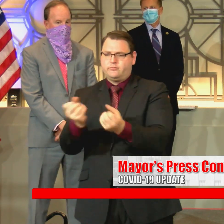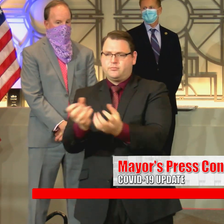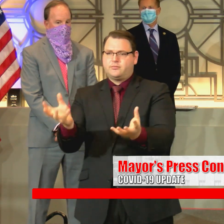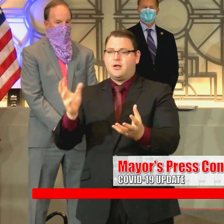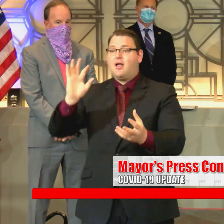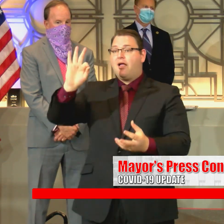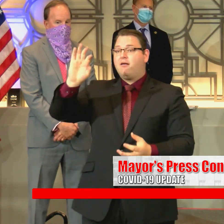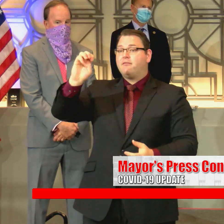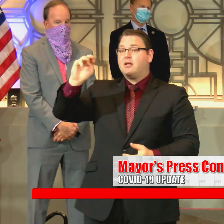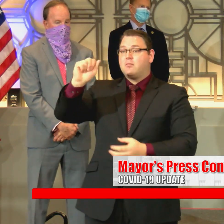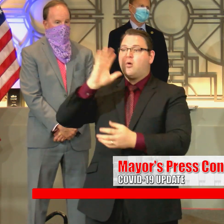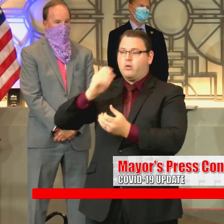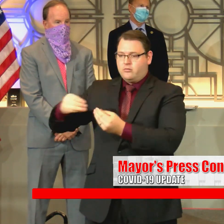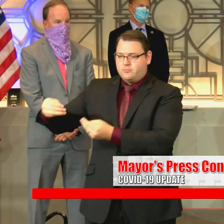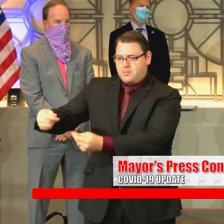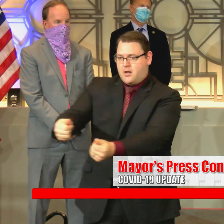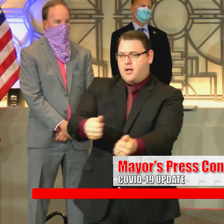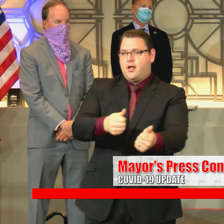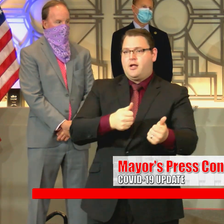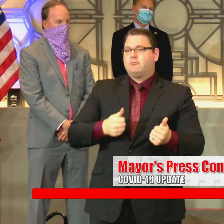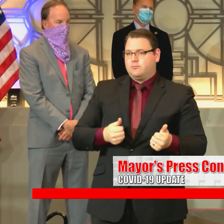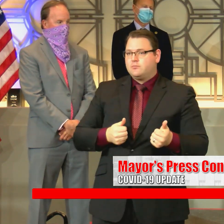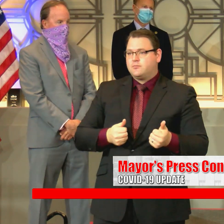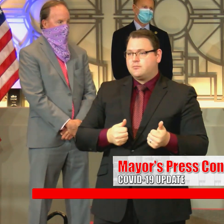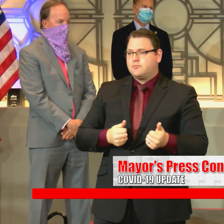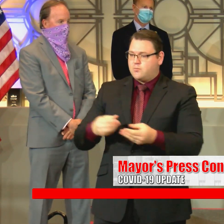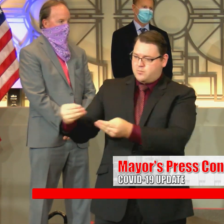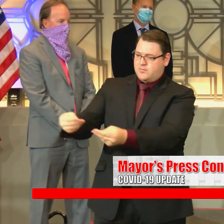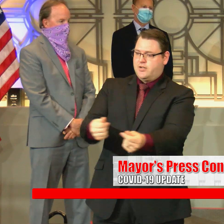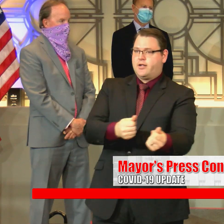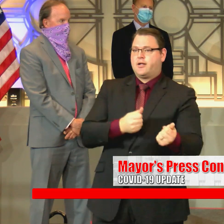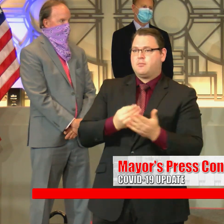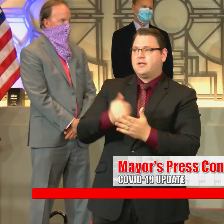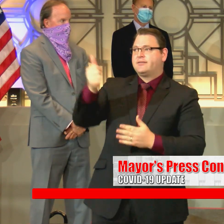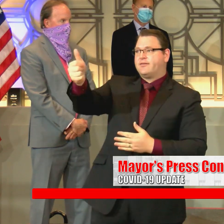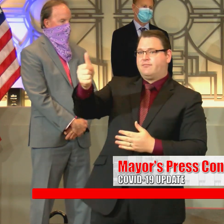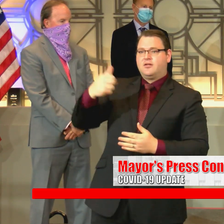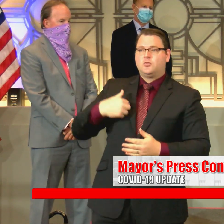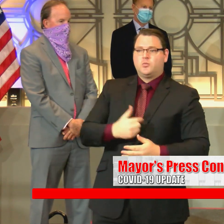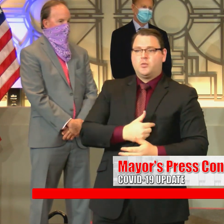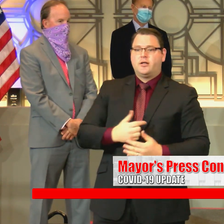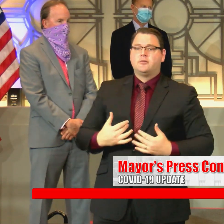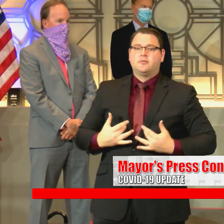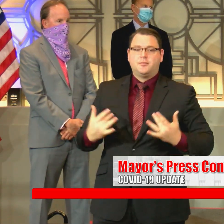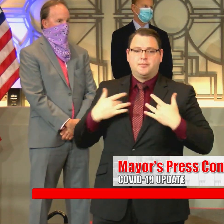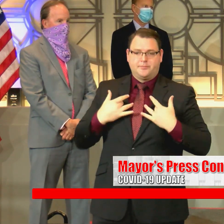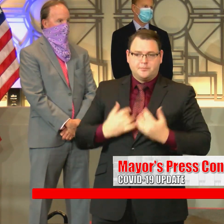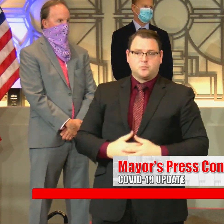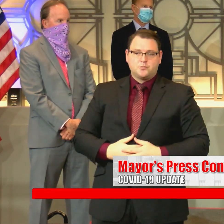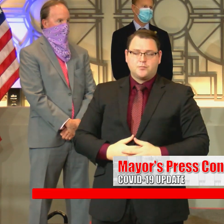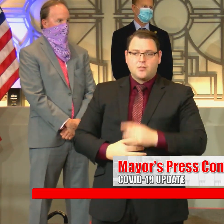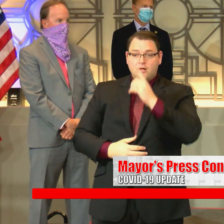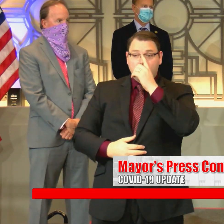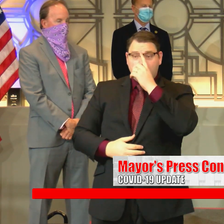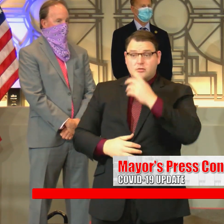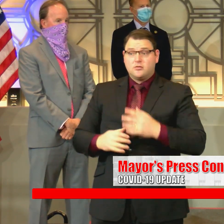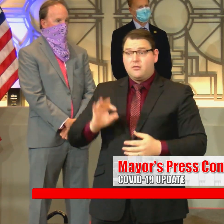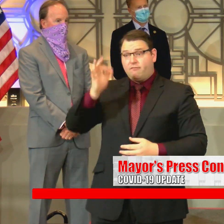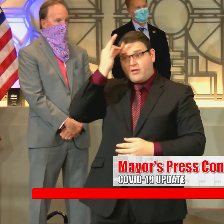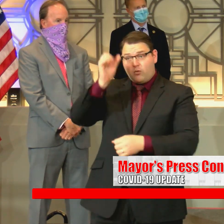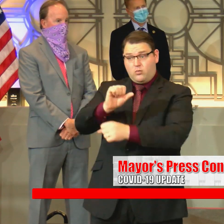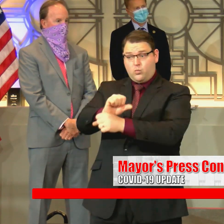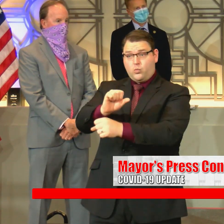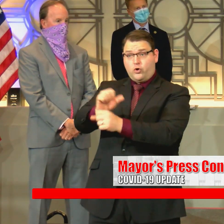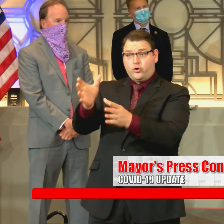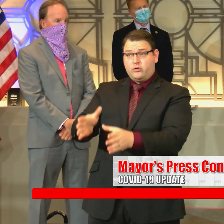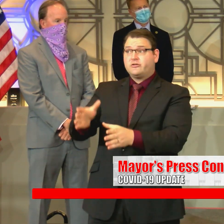a cost share of 75-25. So just got confirmation on that, that the federal healthcare workers will continue. The